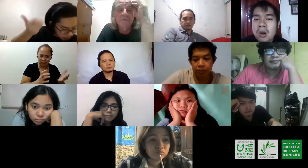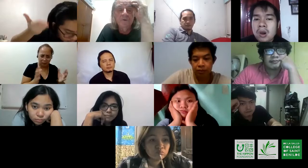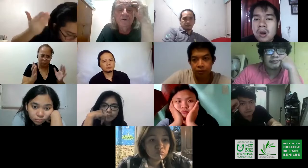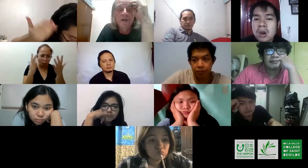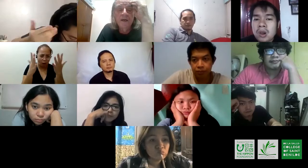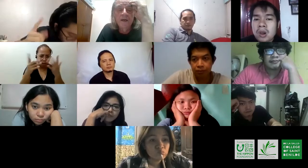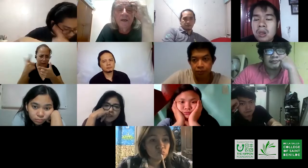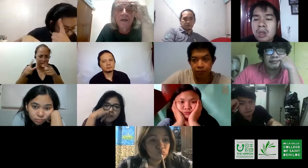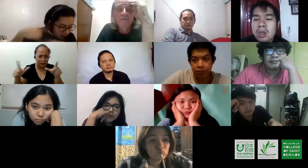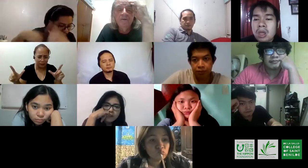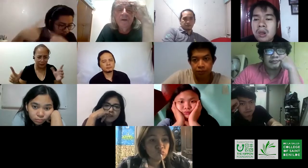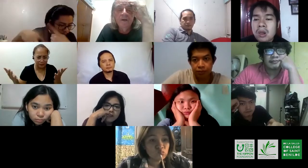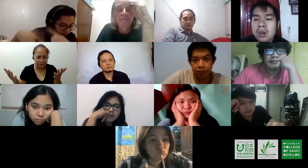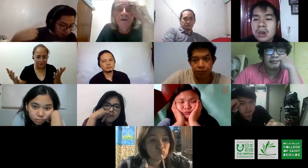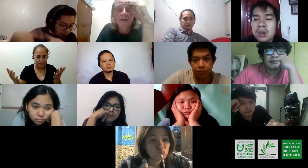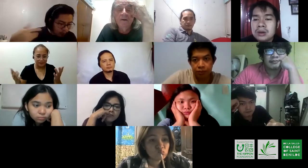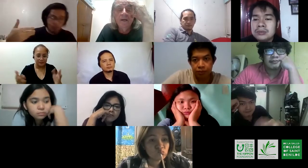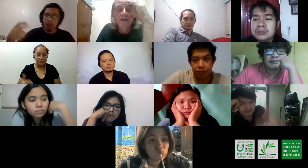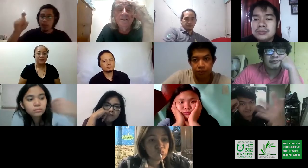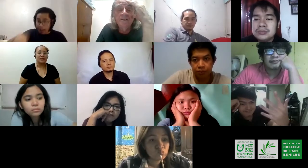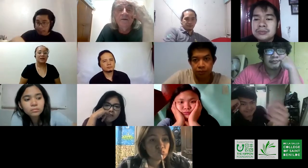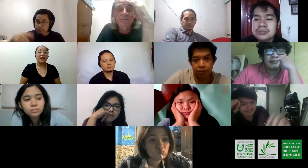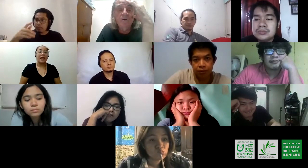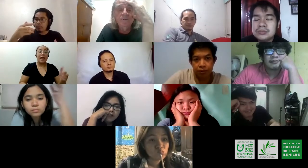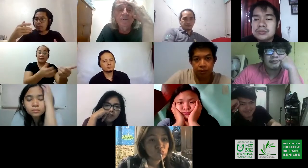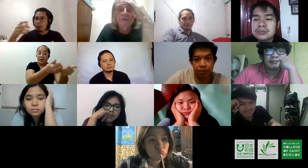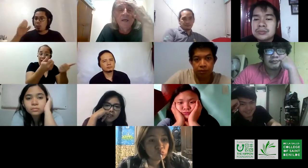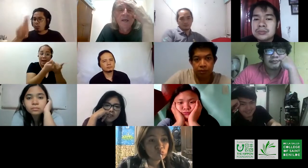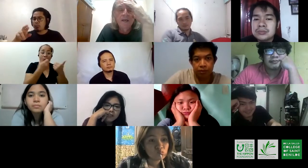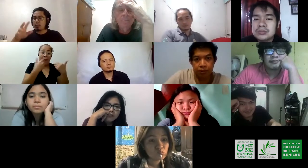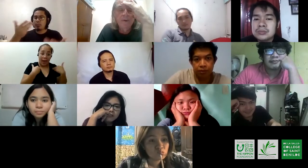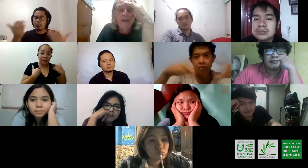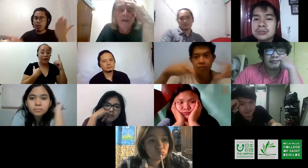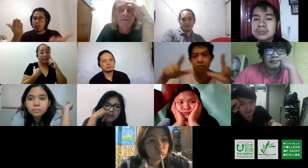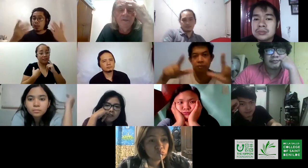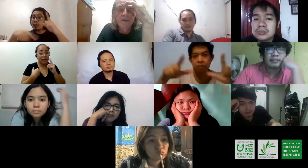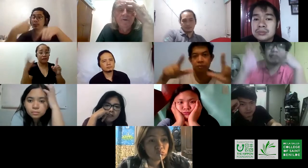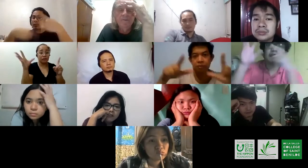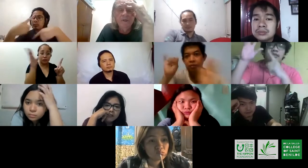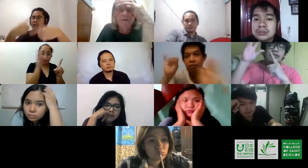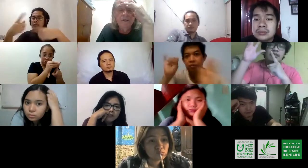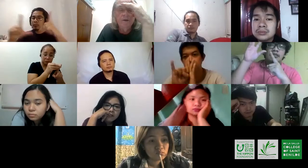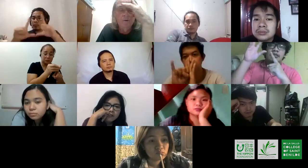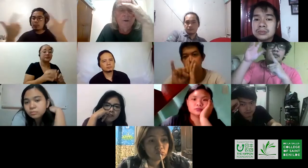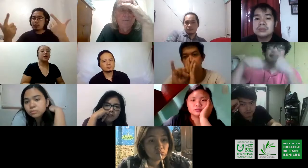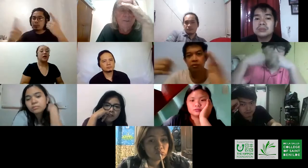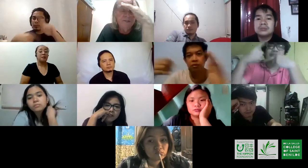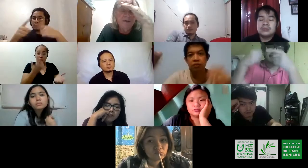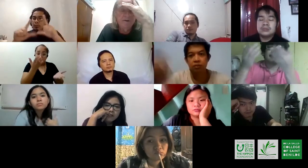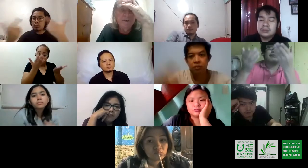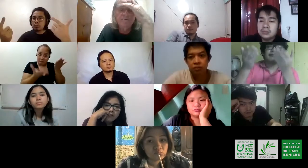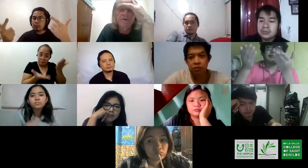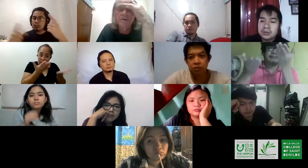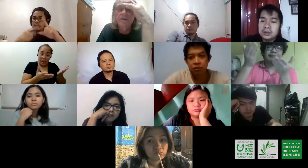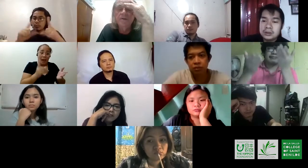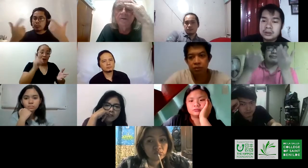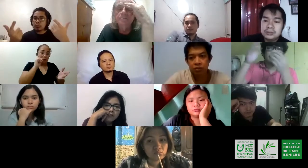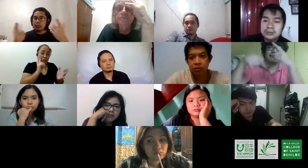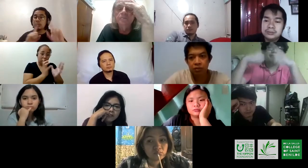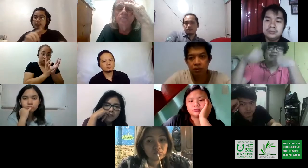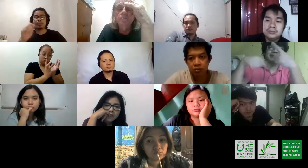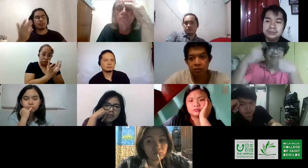sign language? If an area has a deaf culture, it may have a deaf community or it must have a deaf